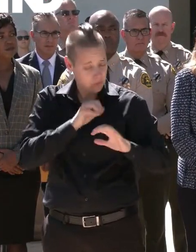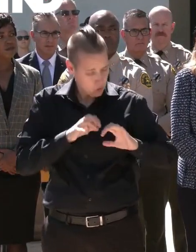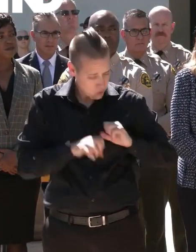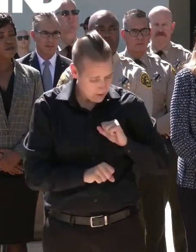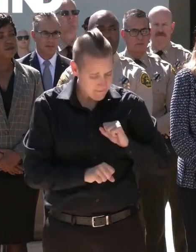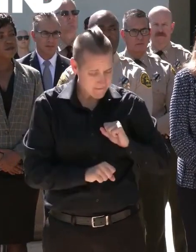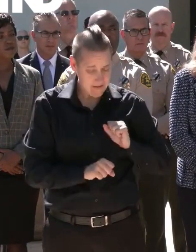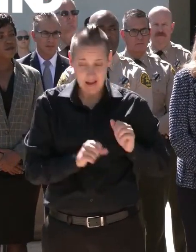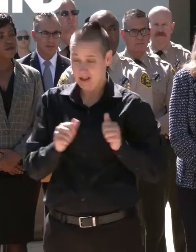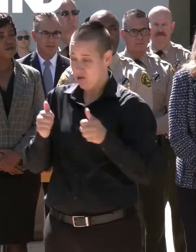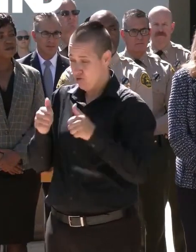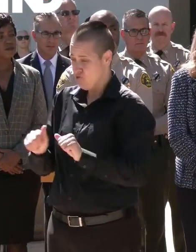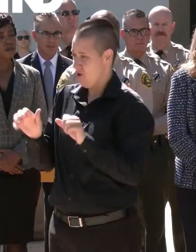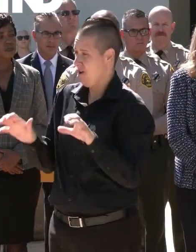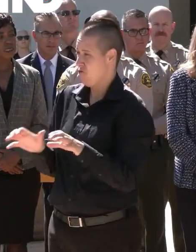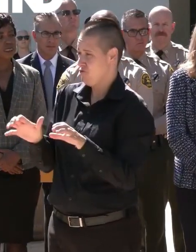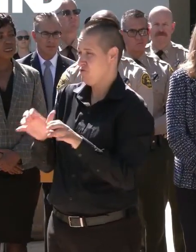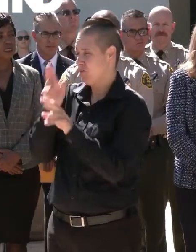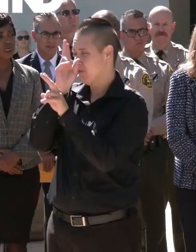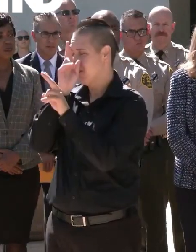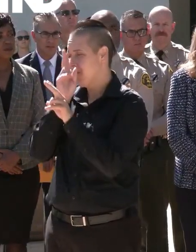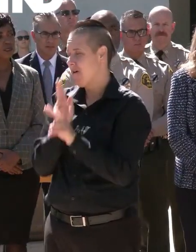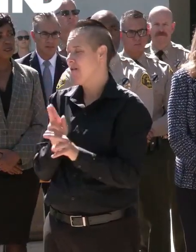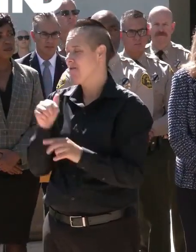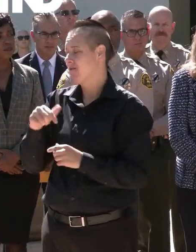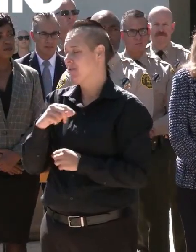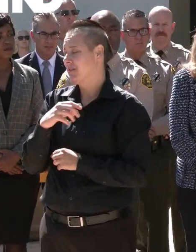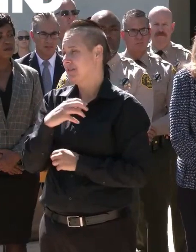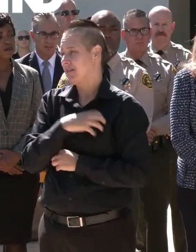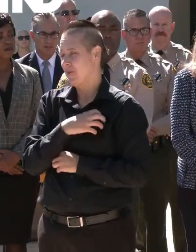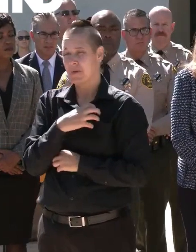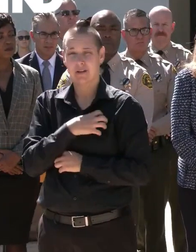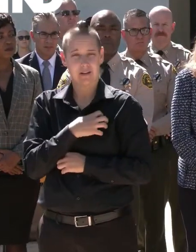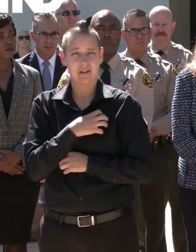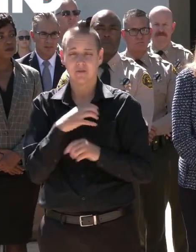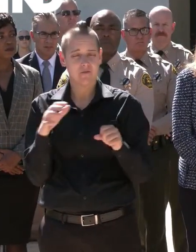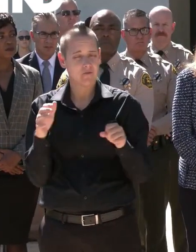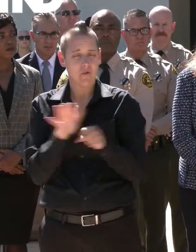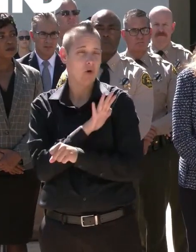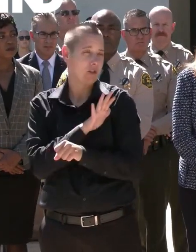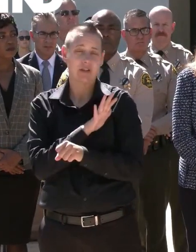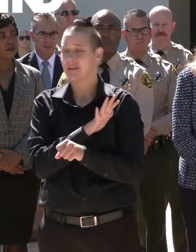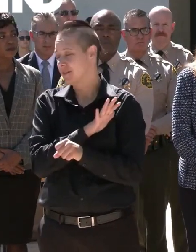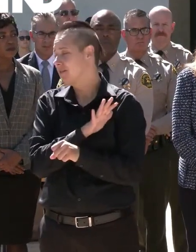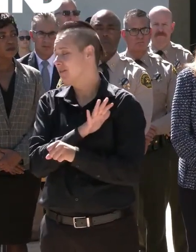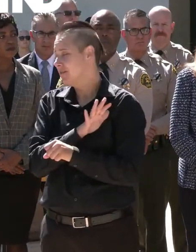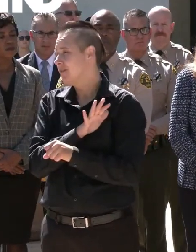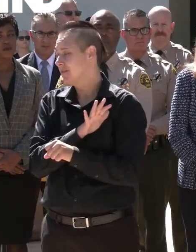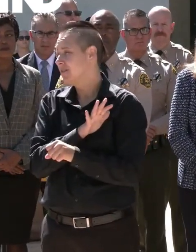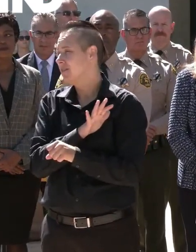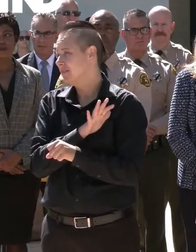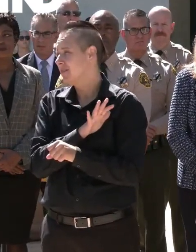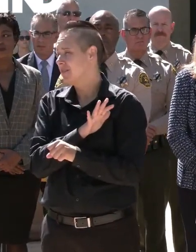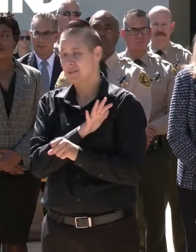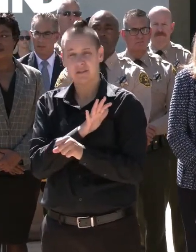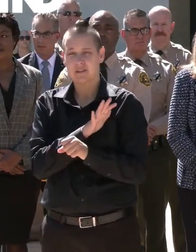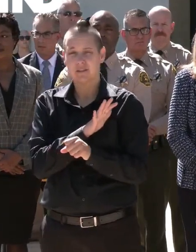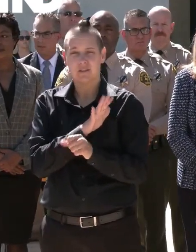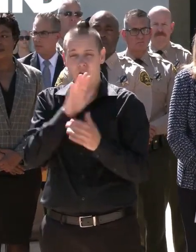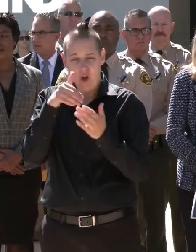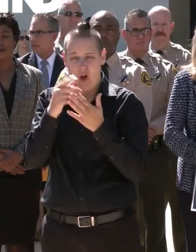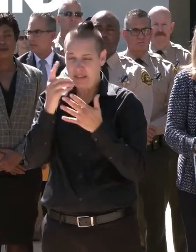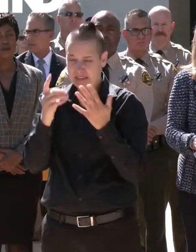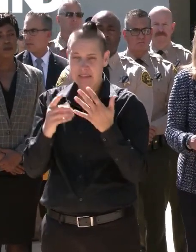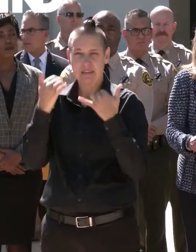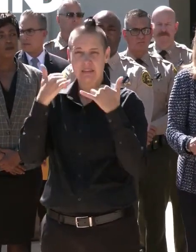then trying to do whatever we can to honor our deputy to the fullest extent that we can. All the